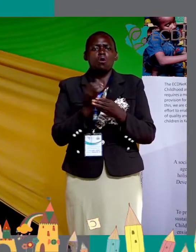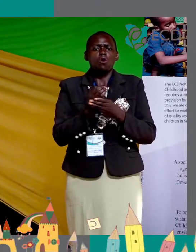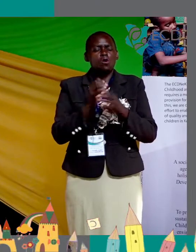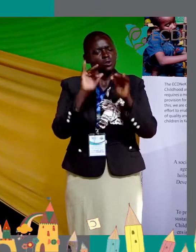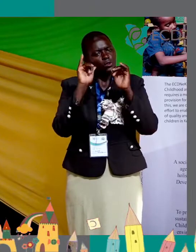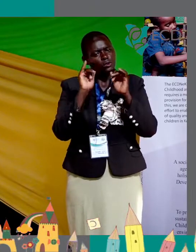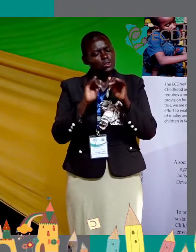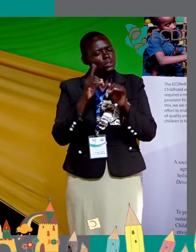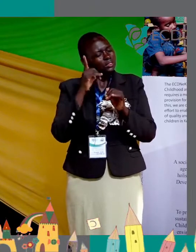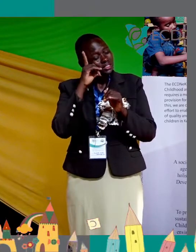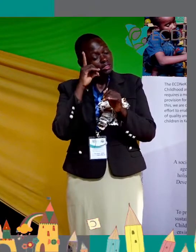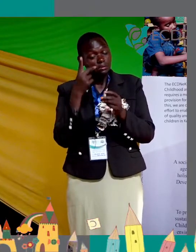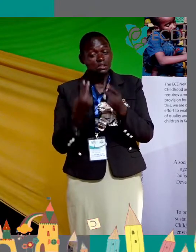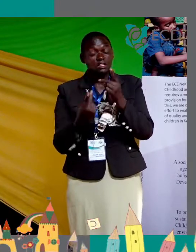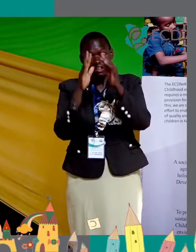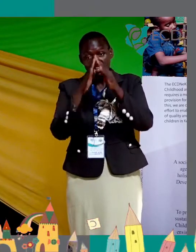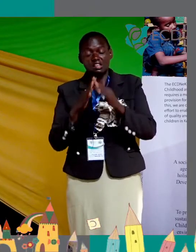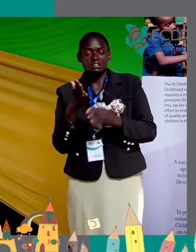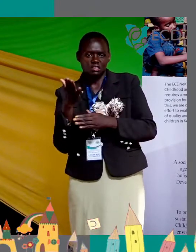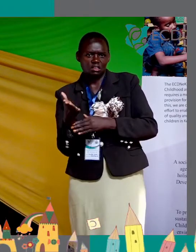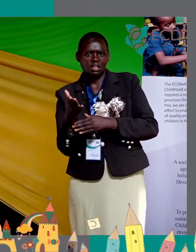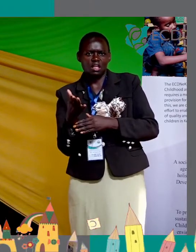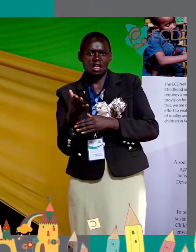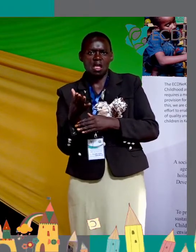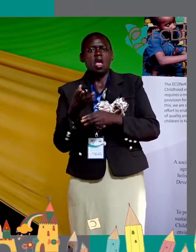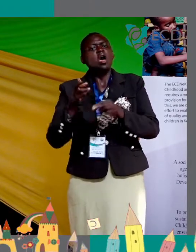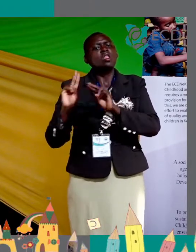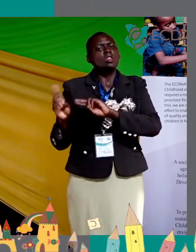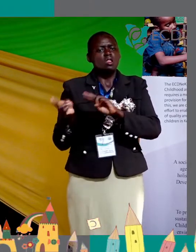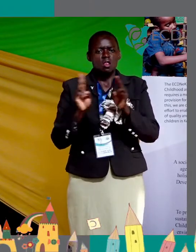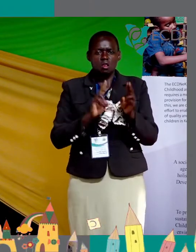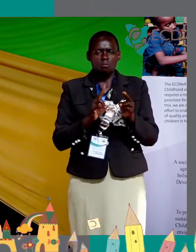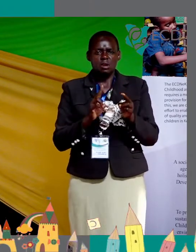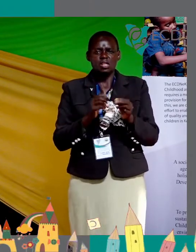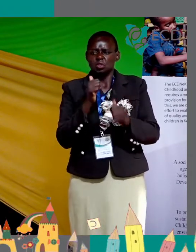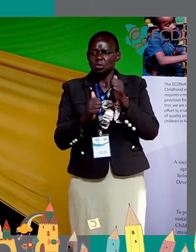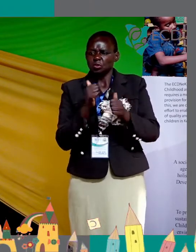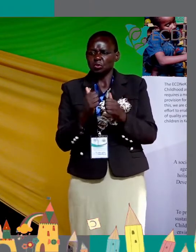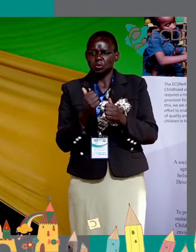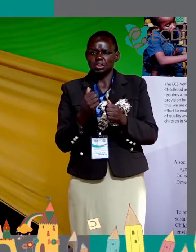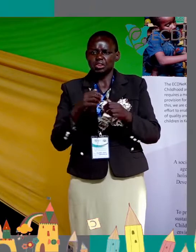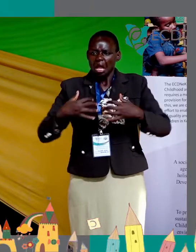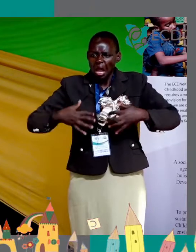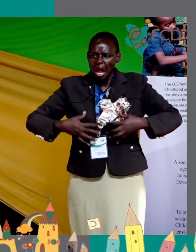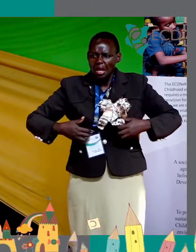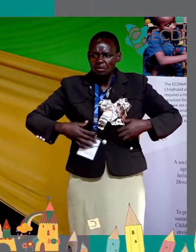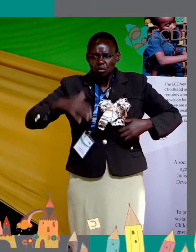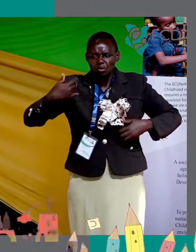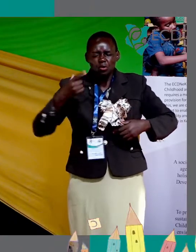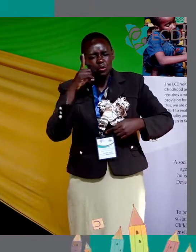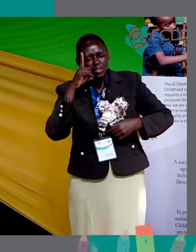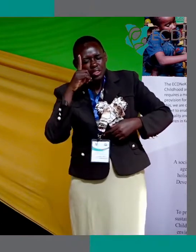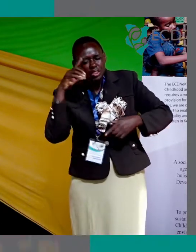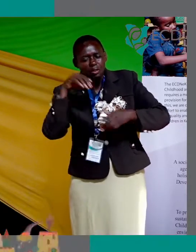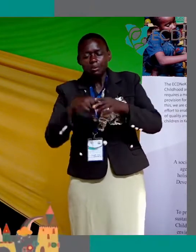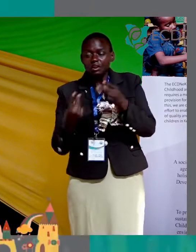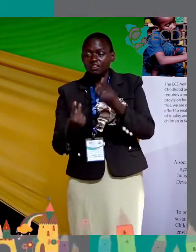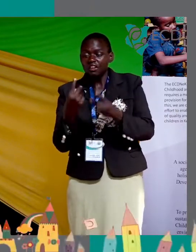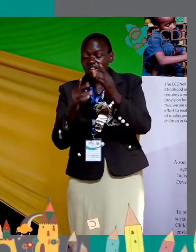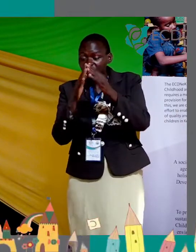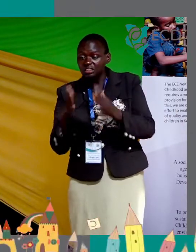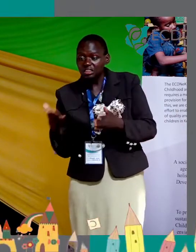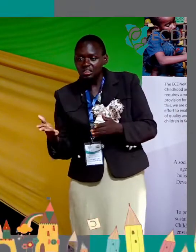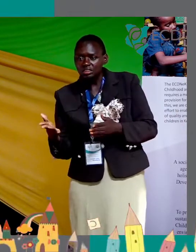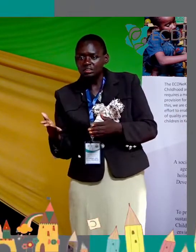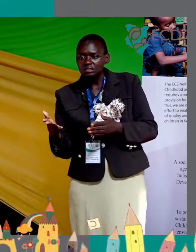in the kitchen. Under normal circumstances, which animals sleep in the kitchen? Which animals sleep